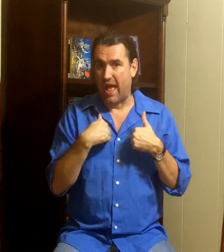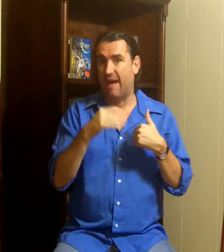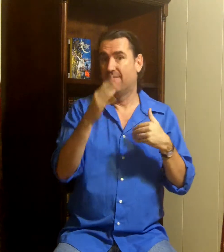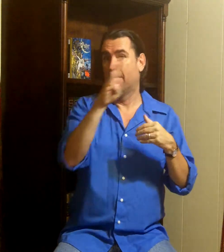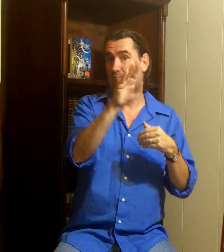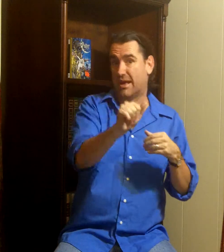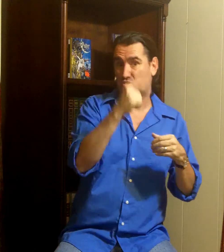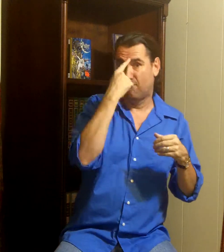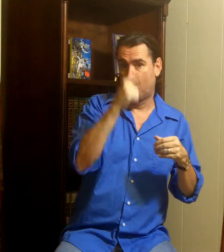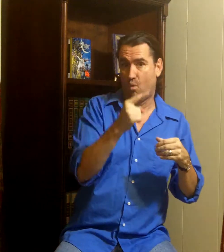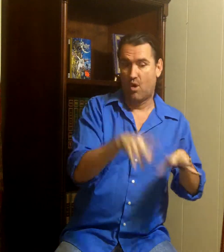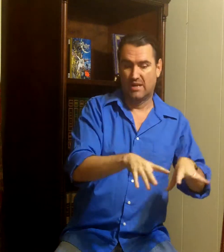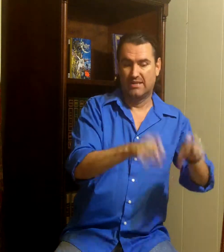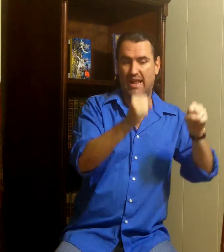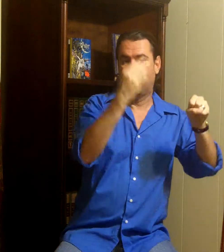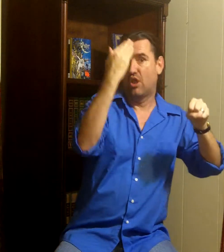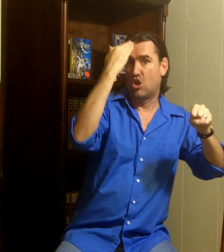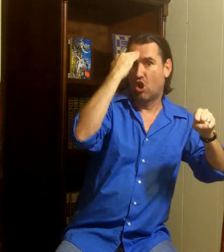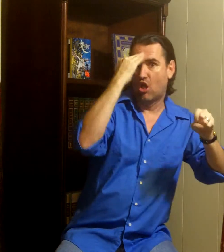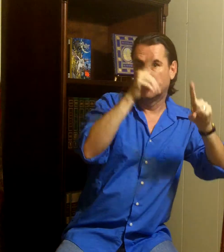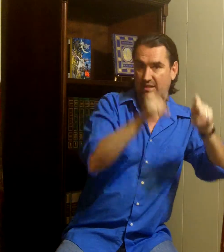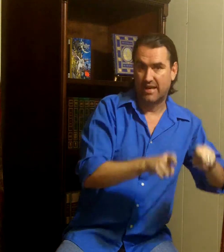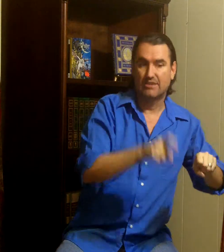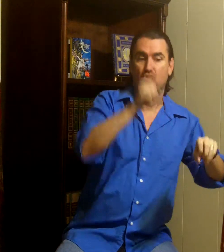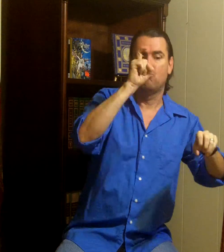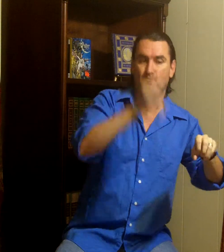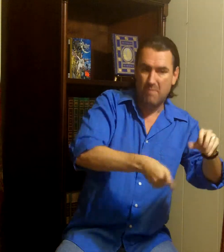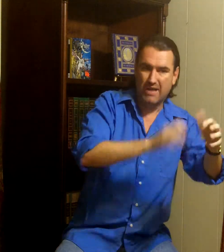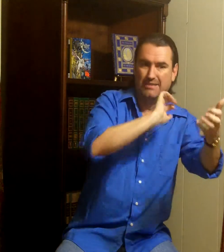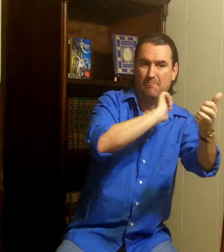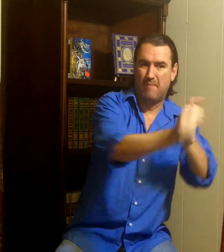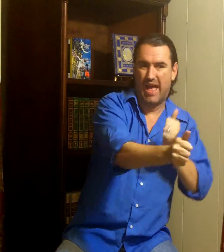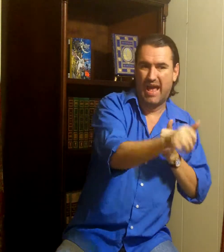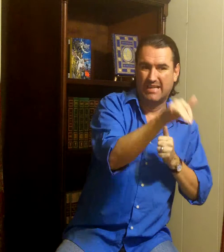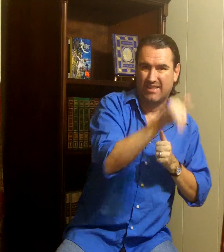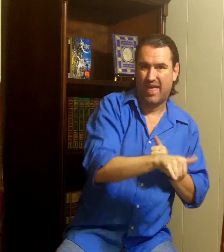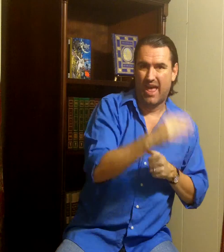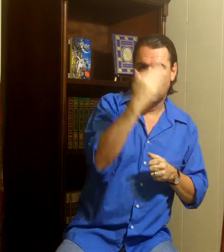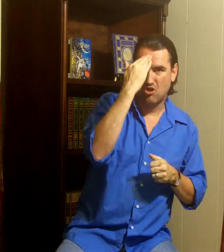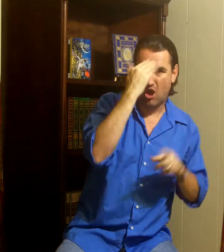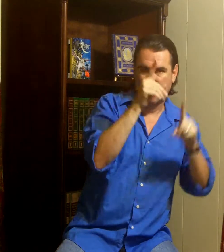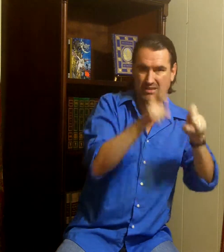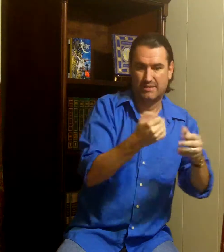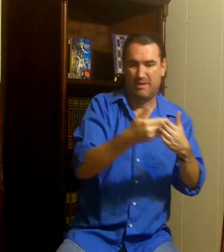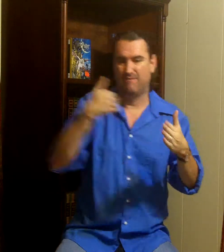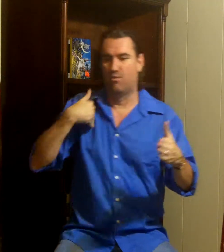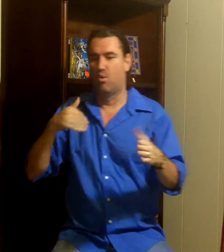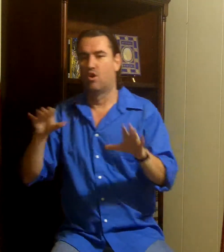You must take and pass the knowledge portion before you sit for the interview/performance. To sit for